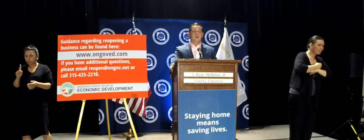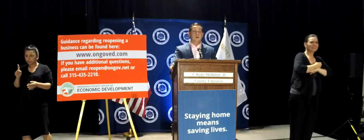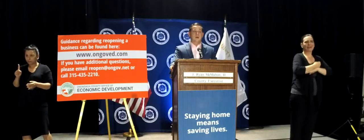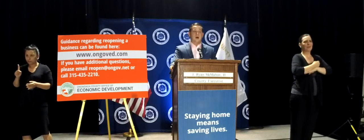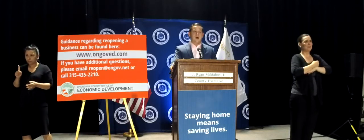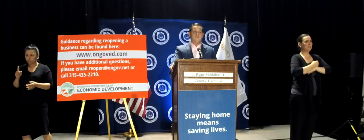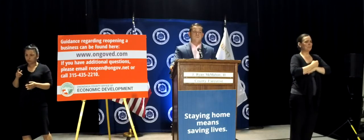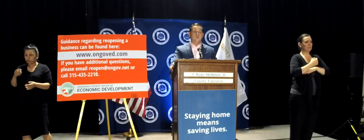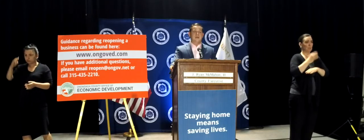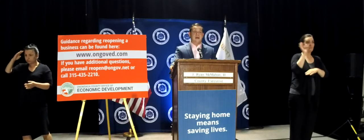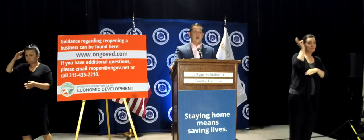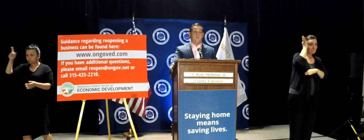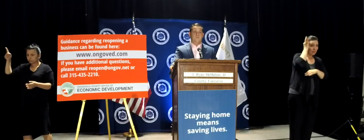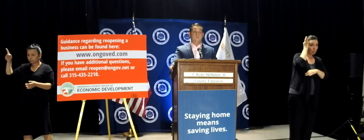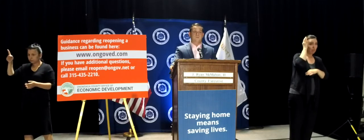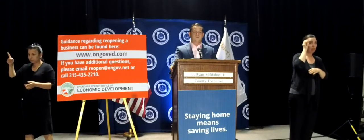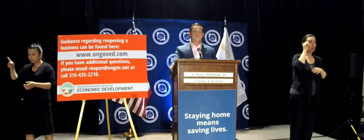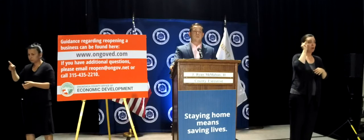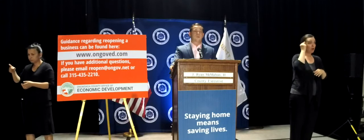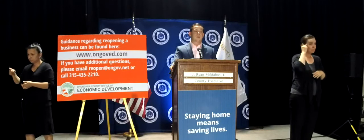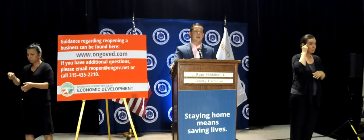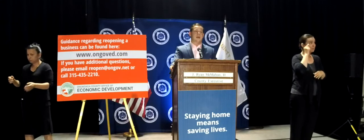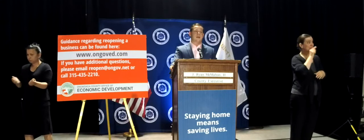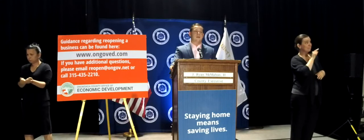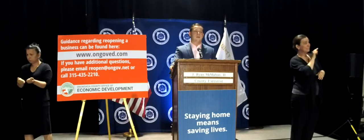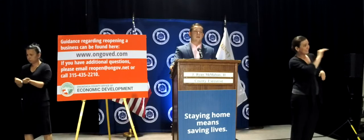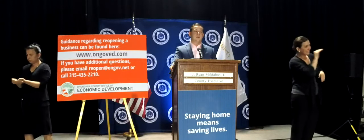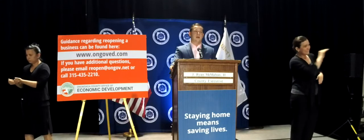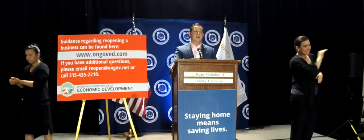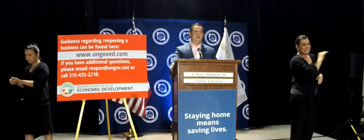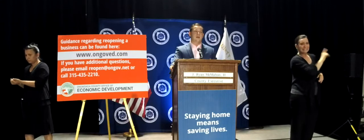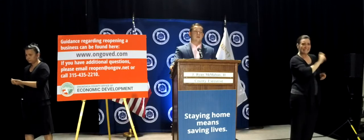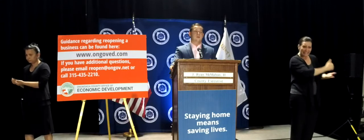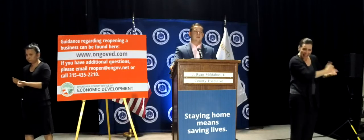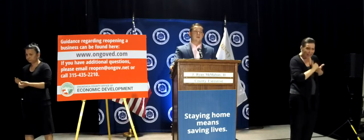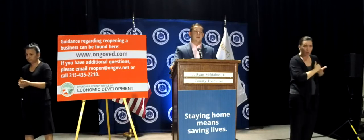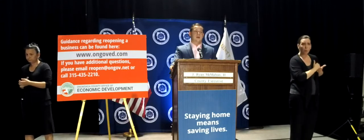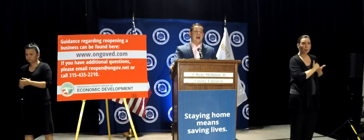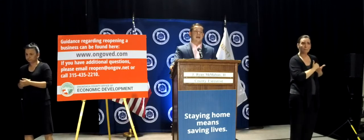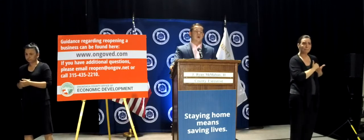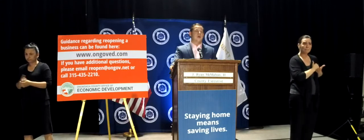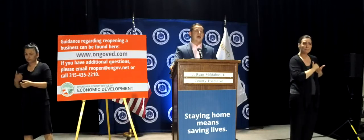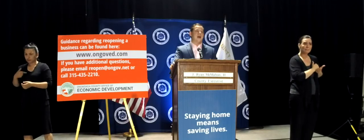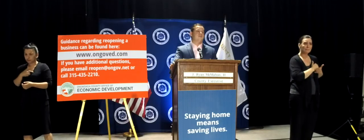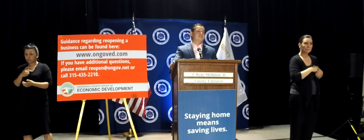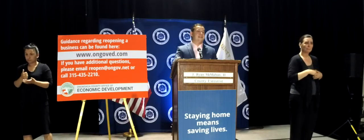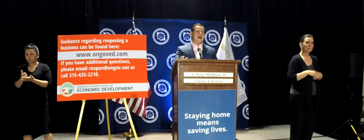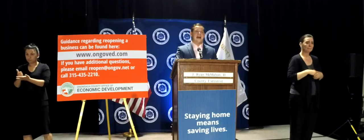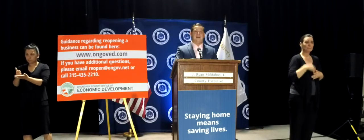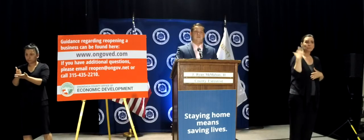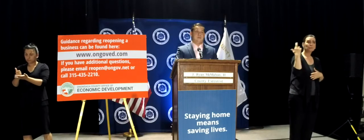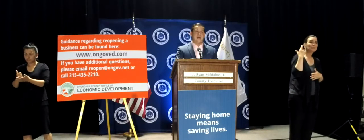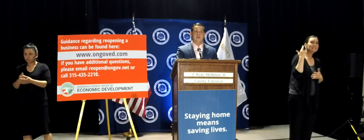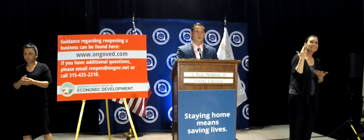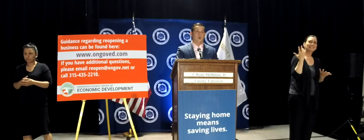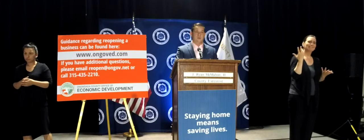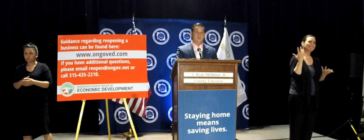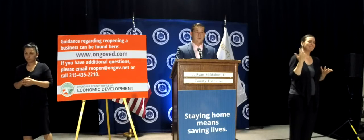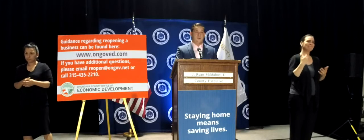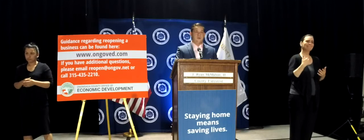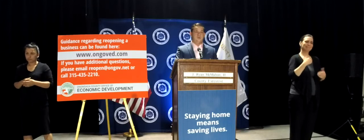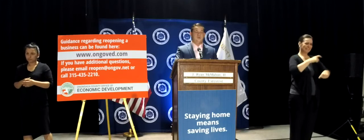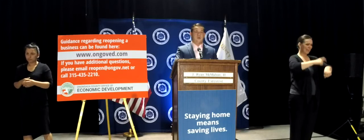agreed. We need help. And the reality is, I don't have time